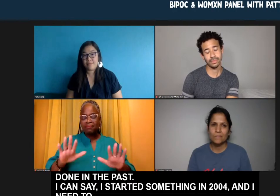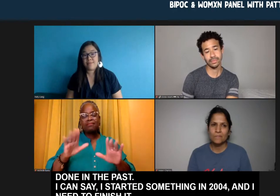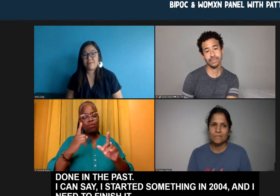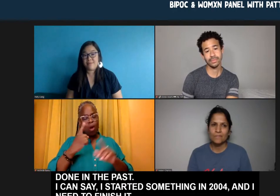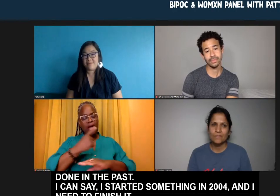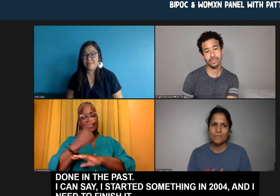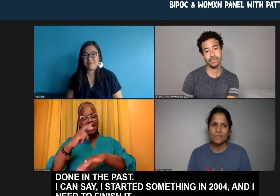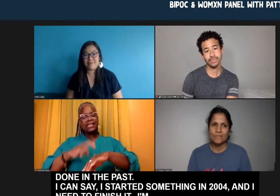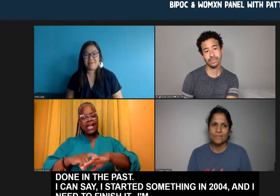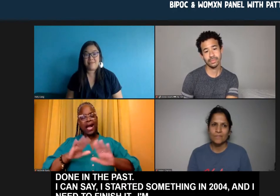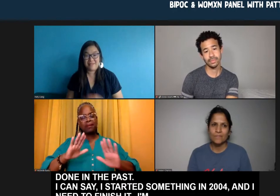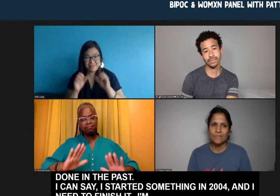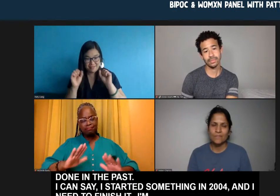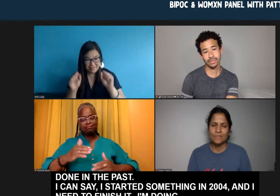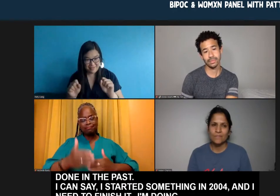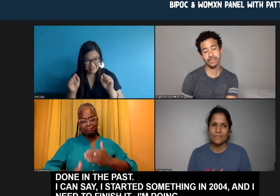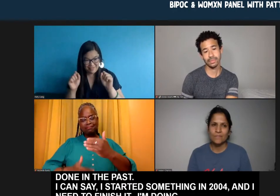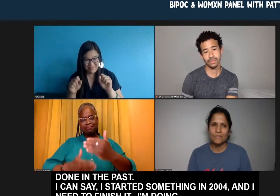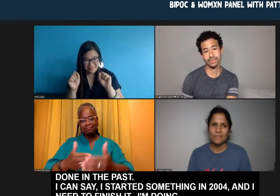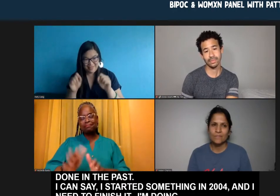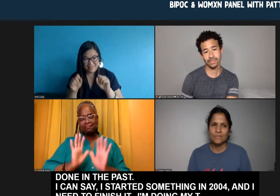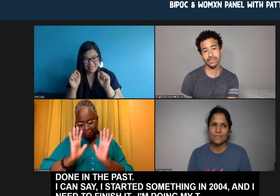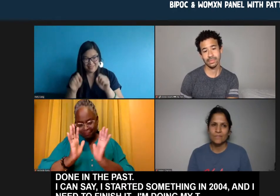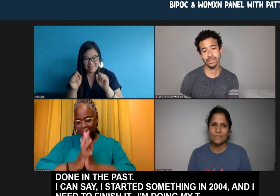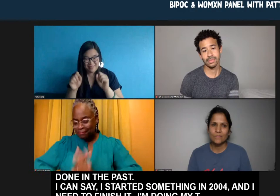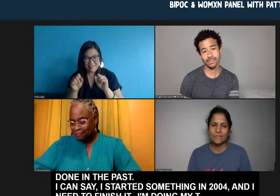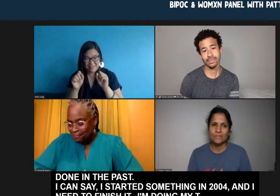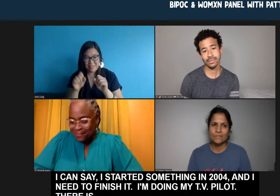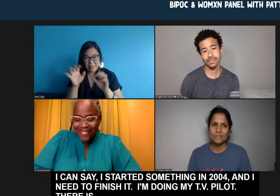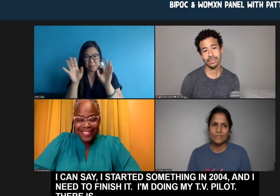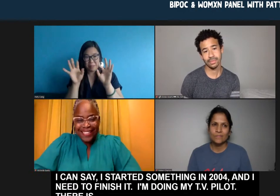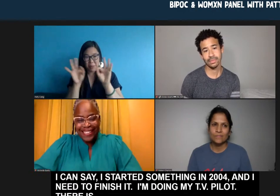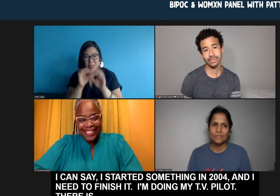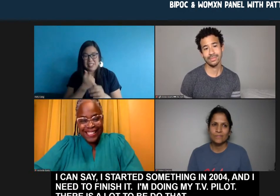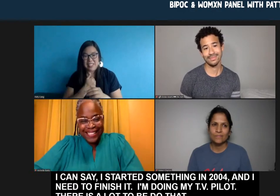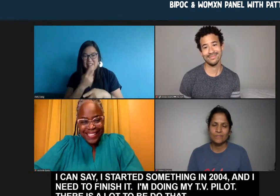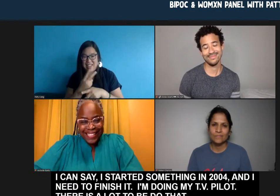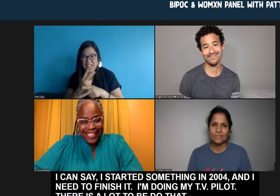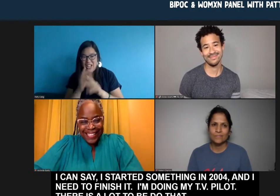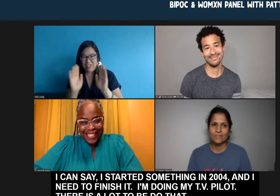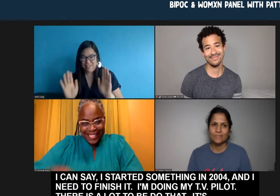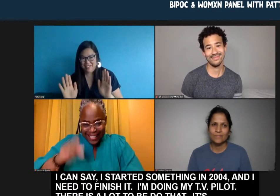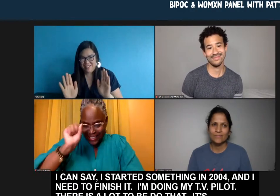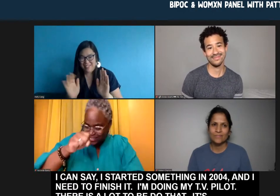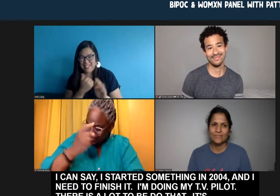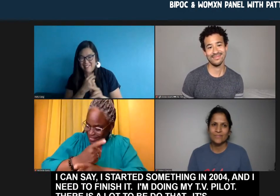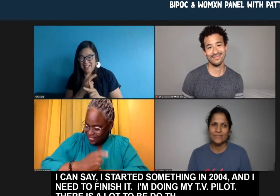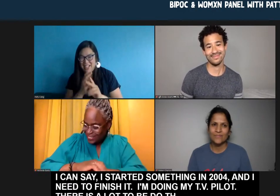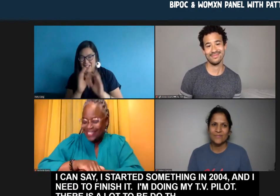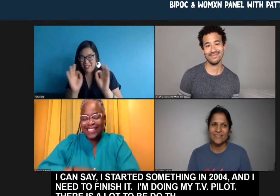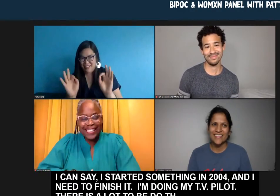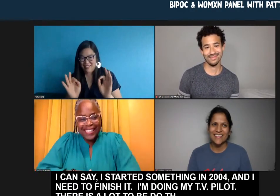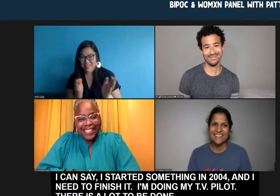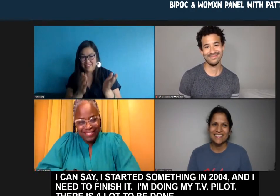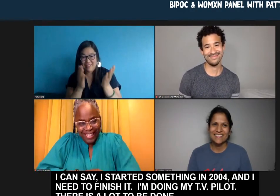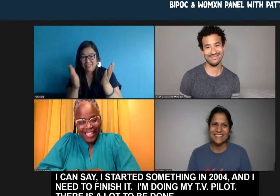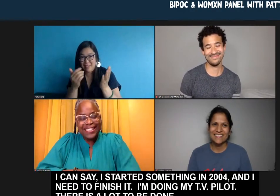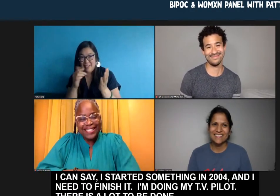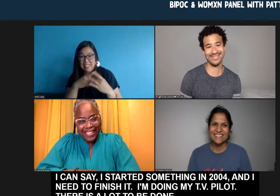and there's just a lot to be done. It's one day at a time, one step at a time. You can do it. You can definitely figure out how to do